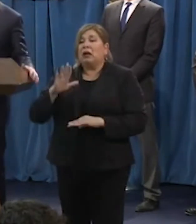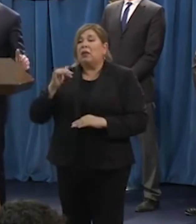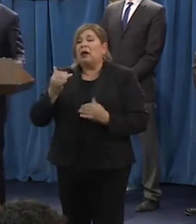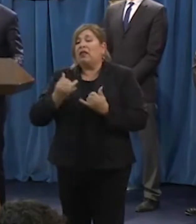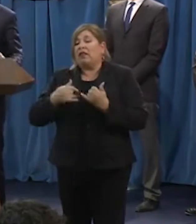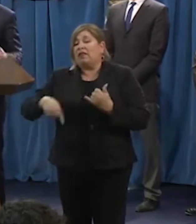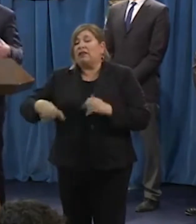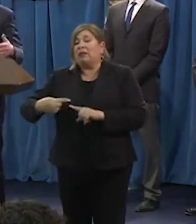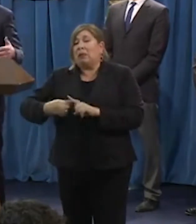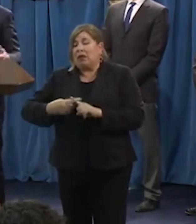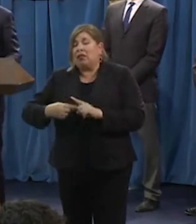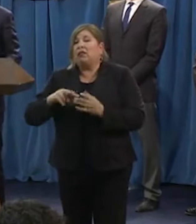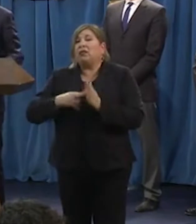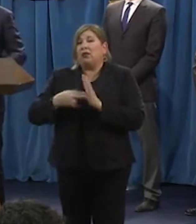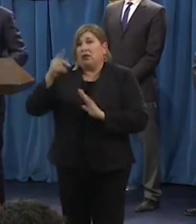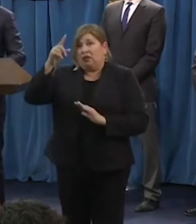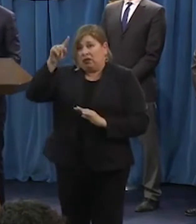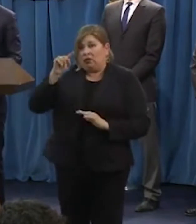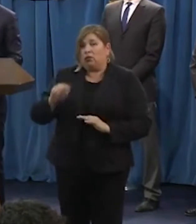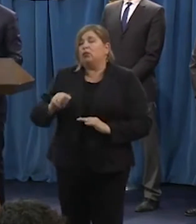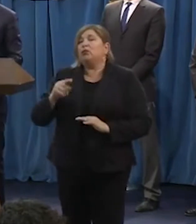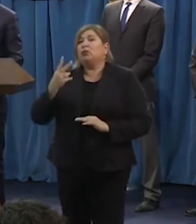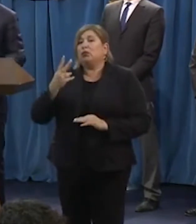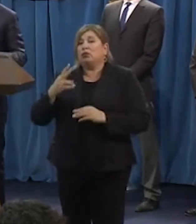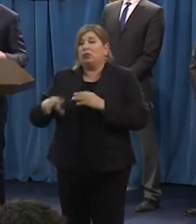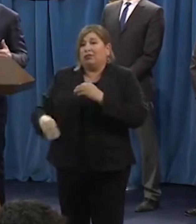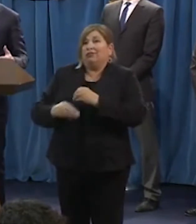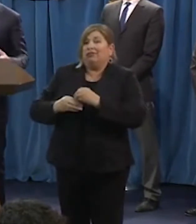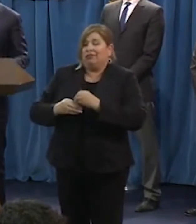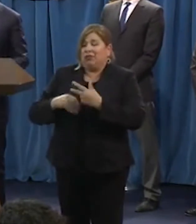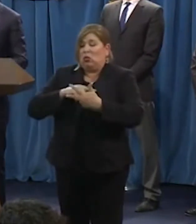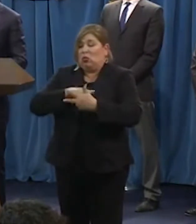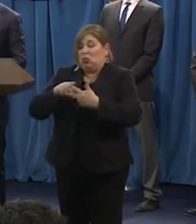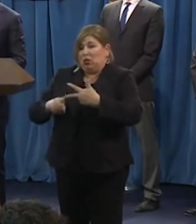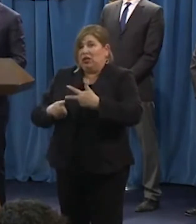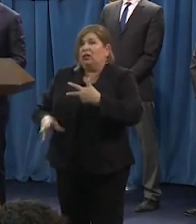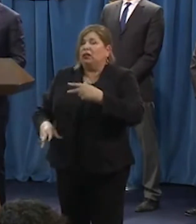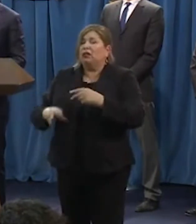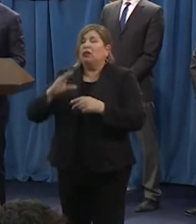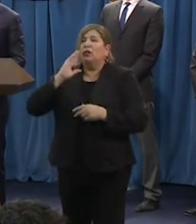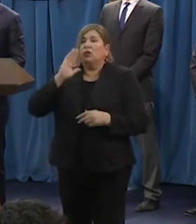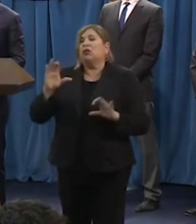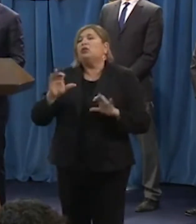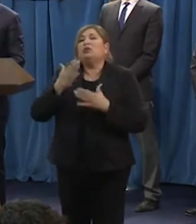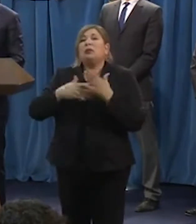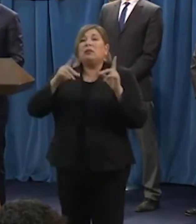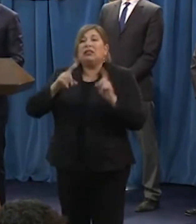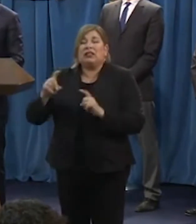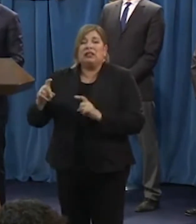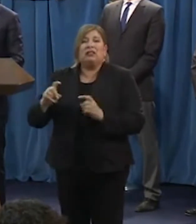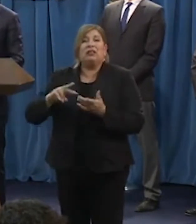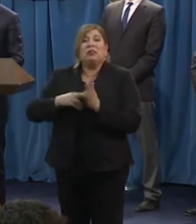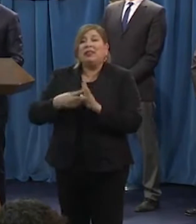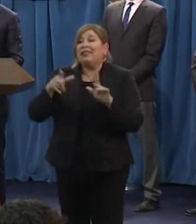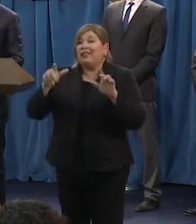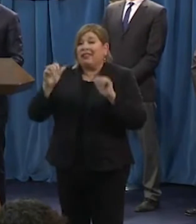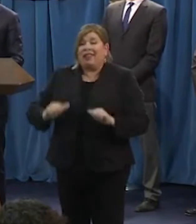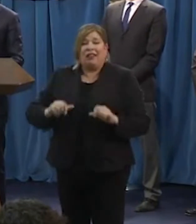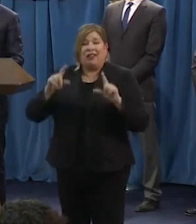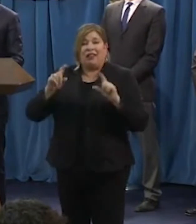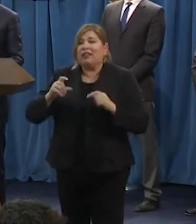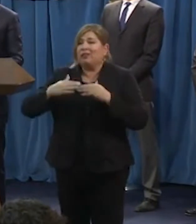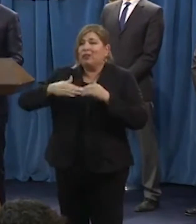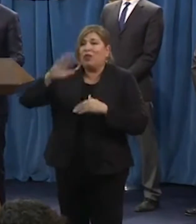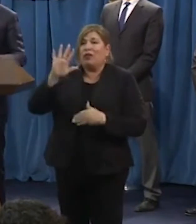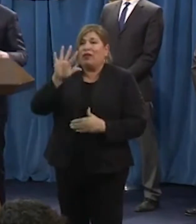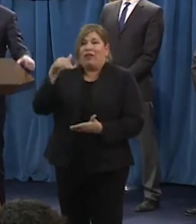and that will provide testing capacity at those three commercial labs north of 5,000 tests a